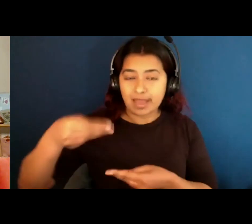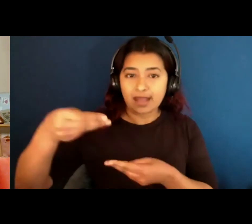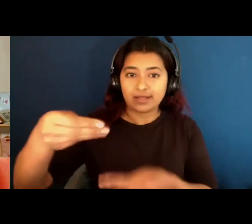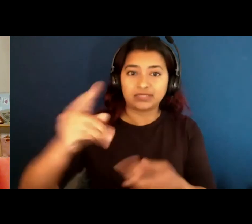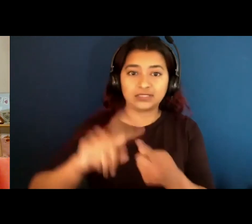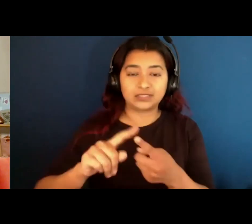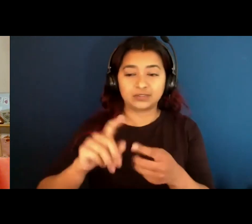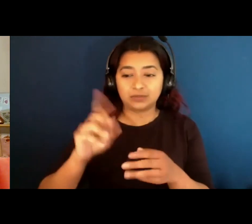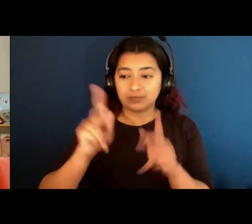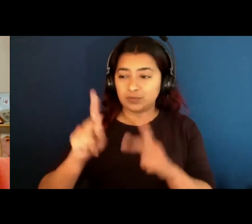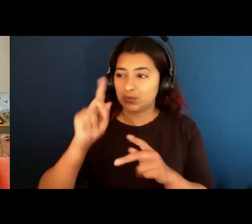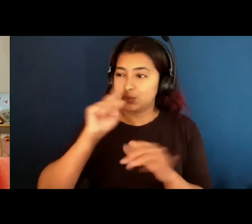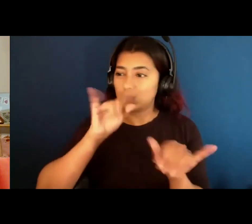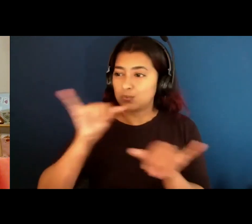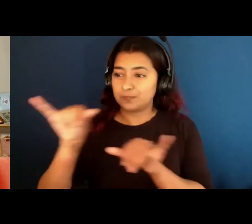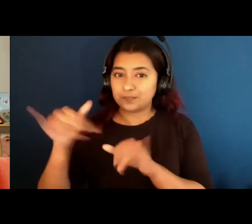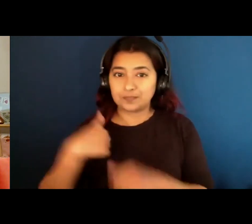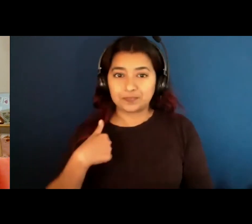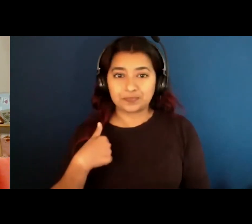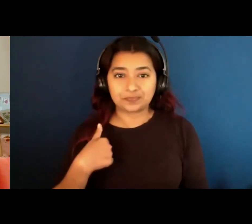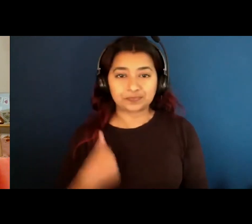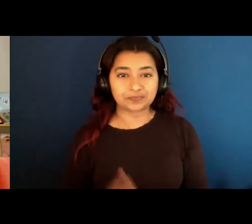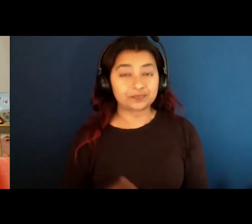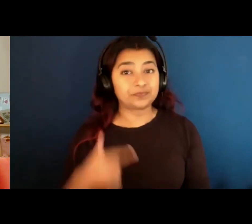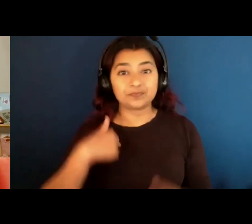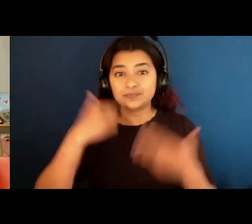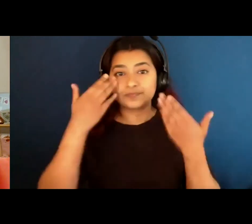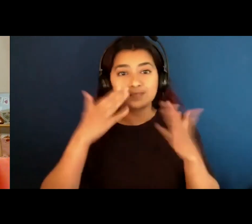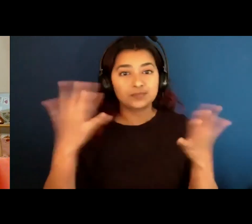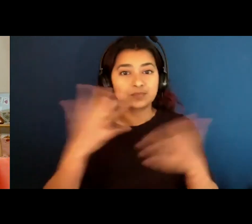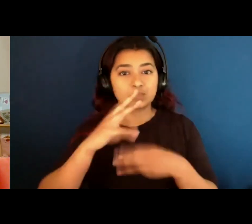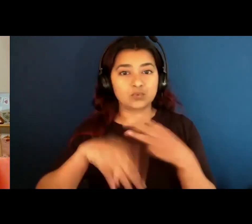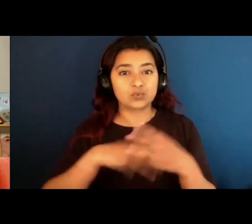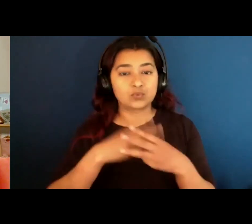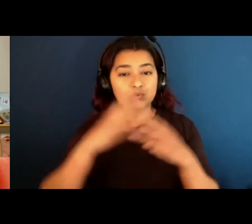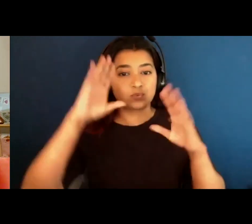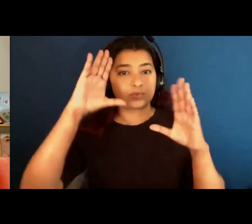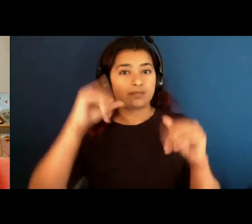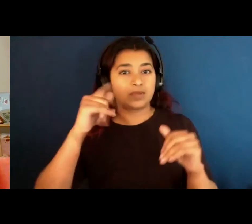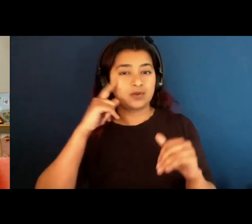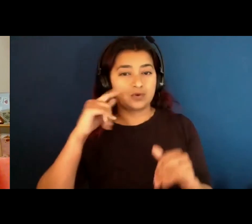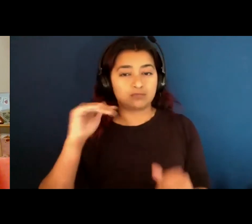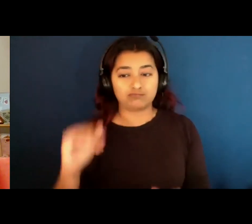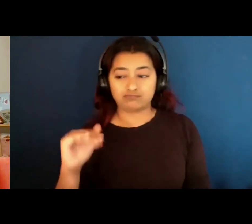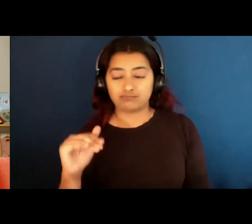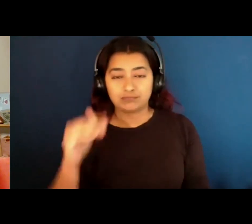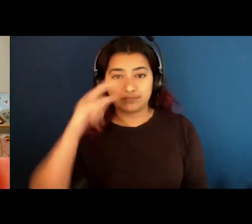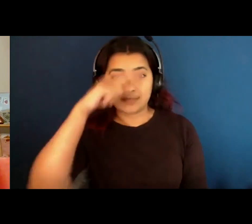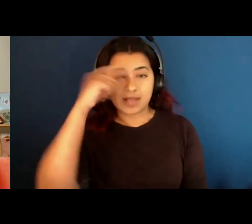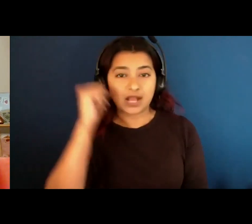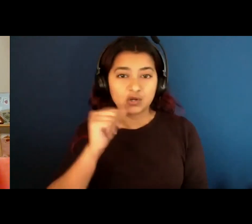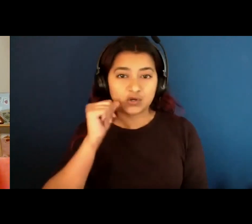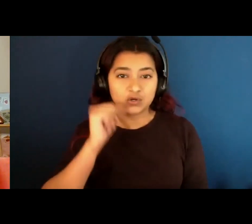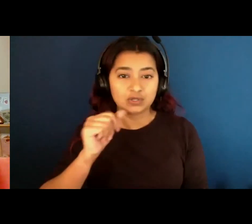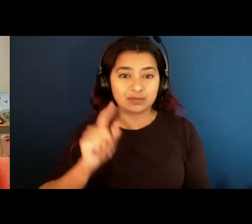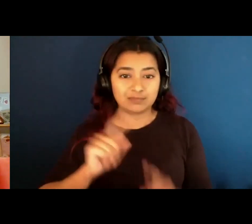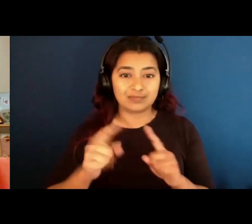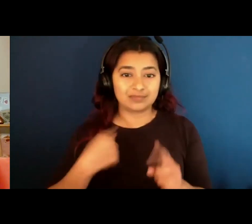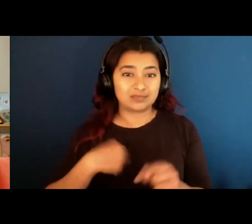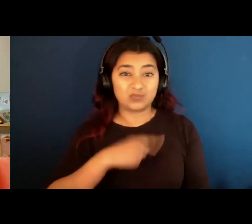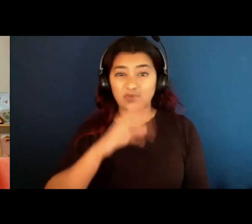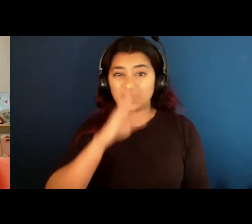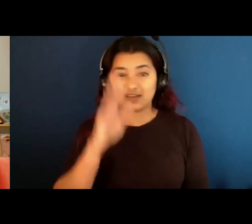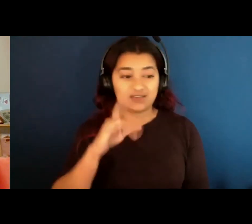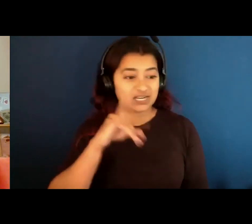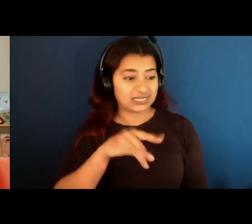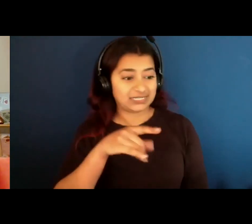me. I don't know what the world expects of little Black girls, but we never did this to